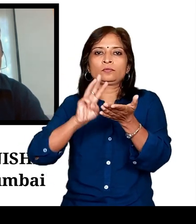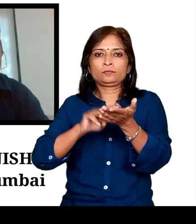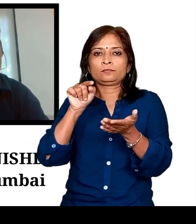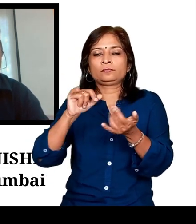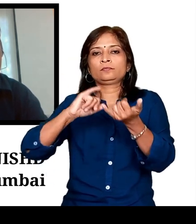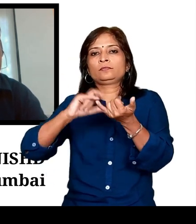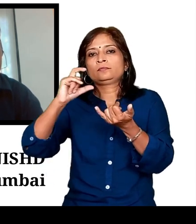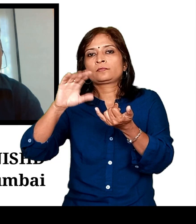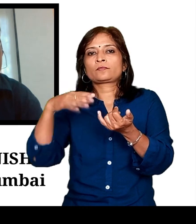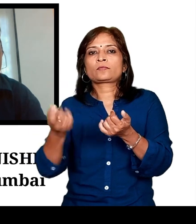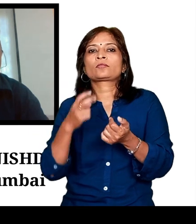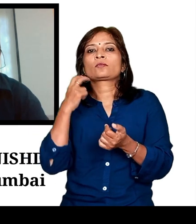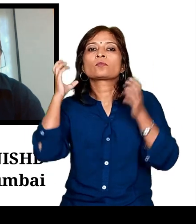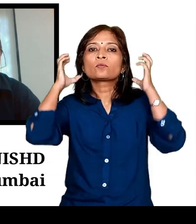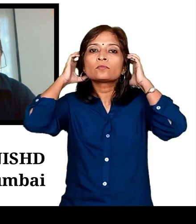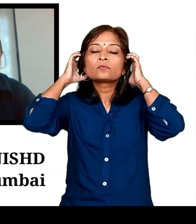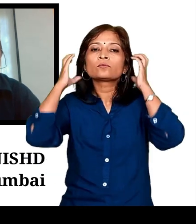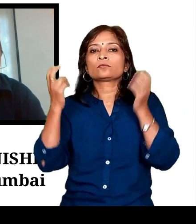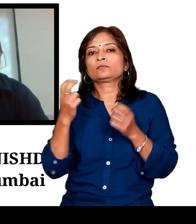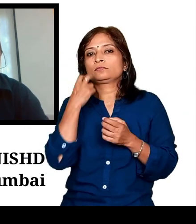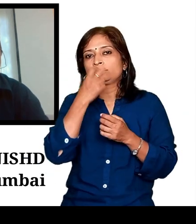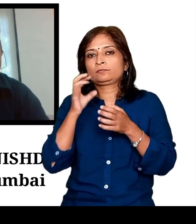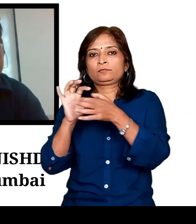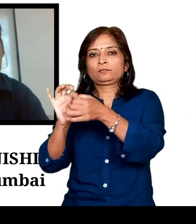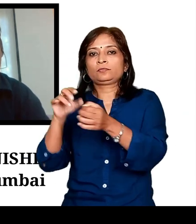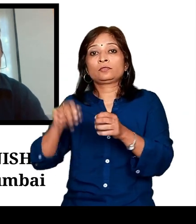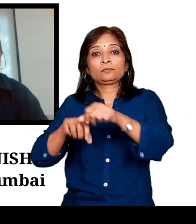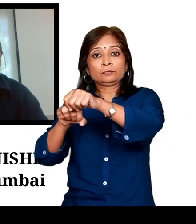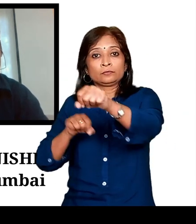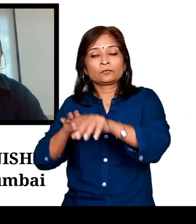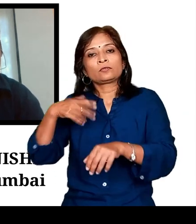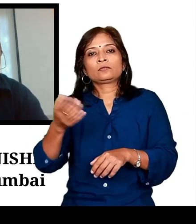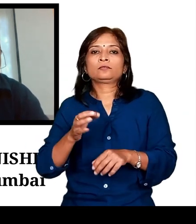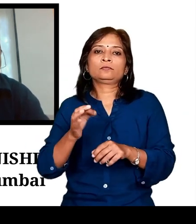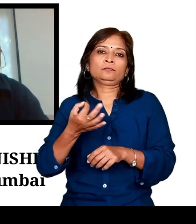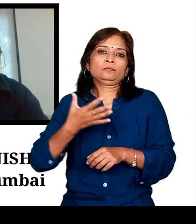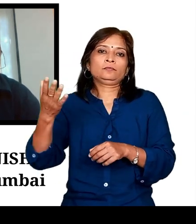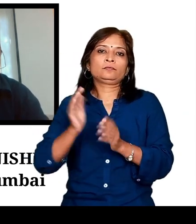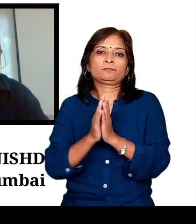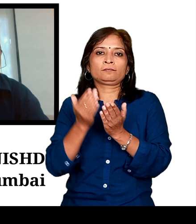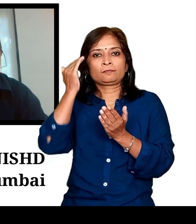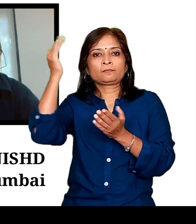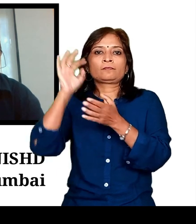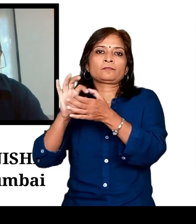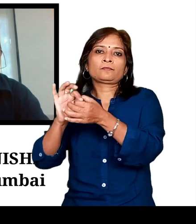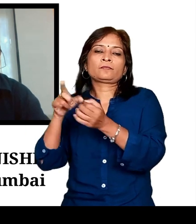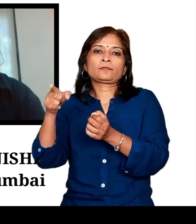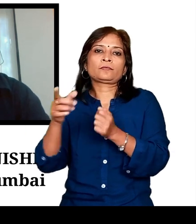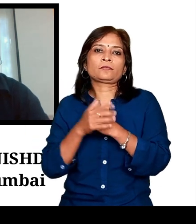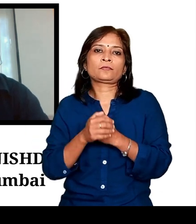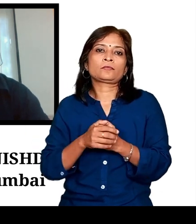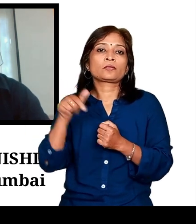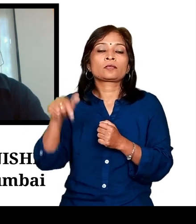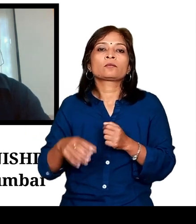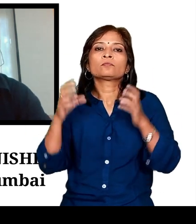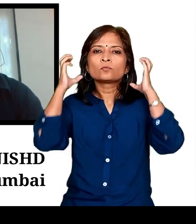So they after degree they get the specialization in speech. audiology either